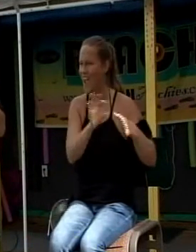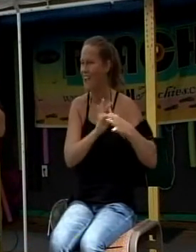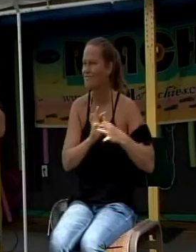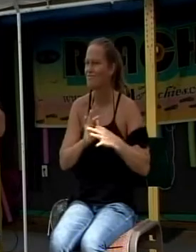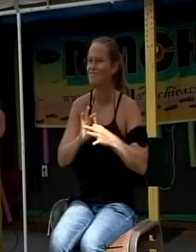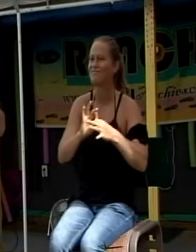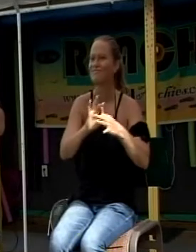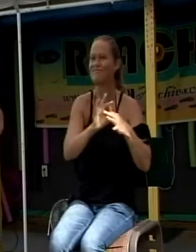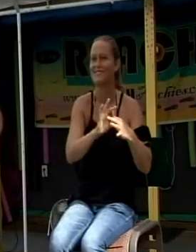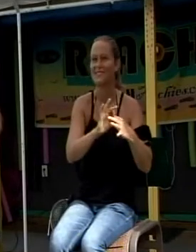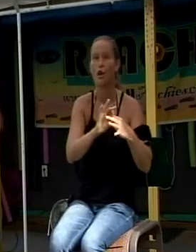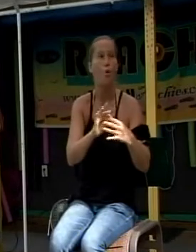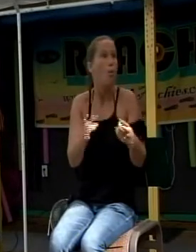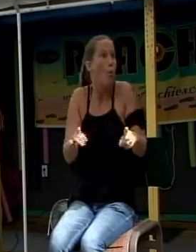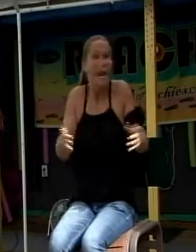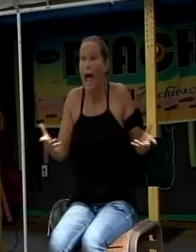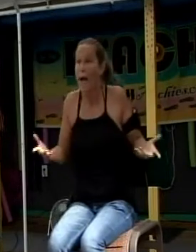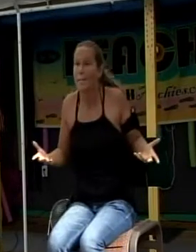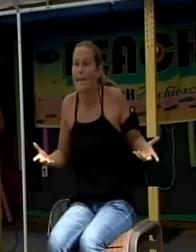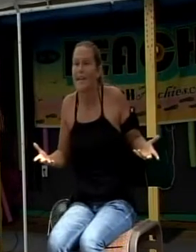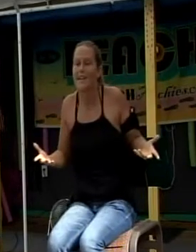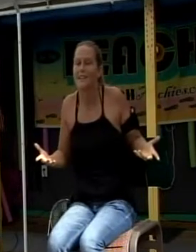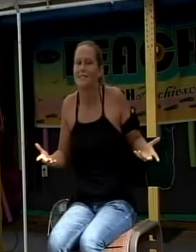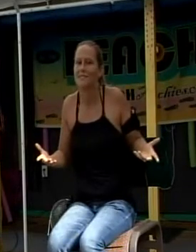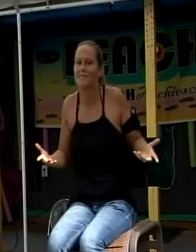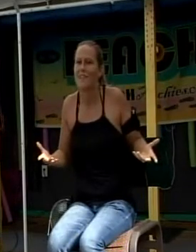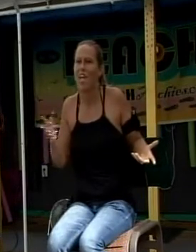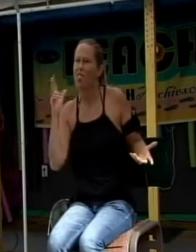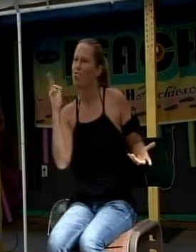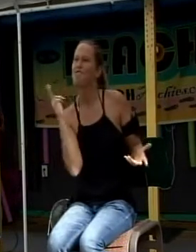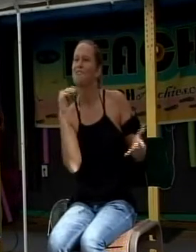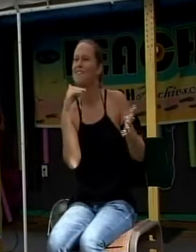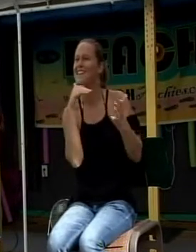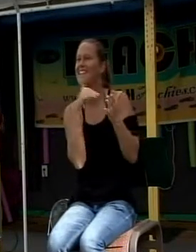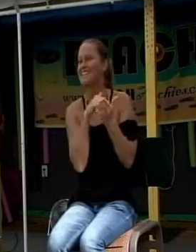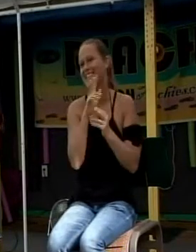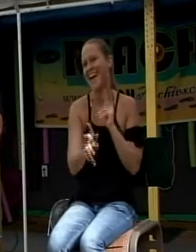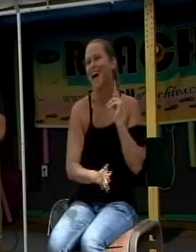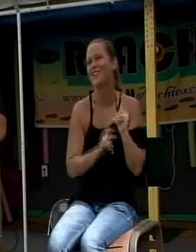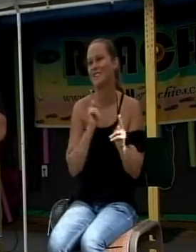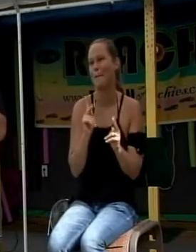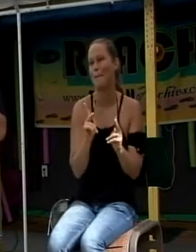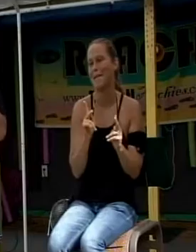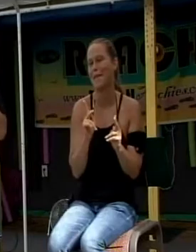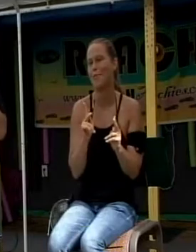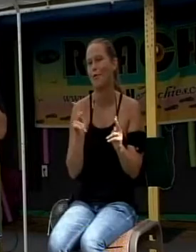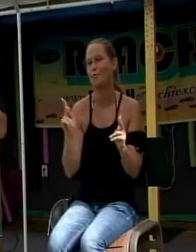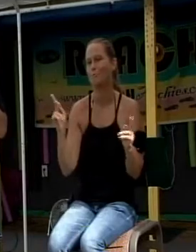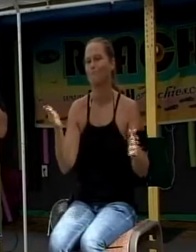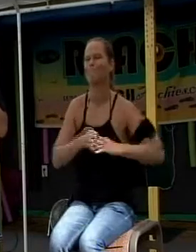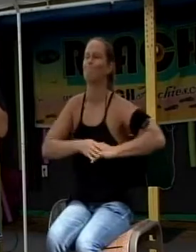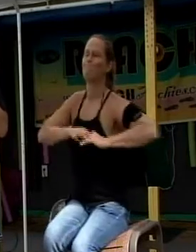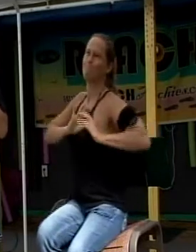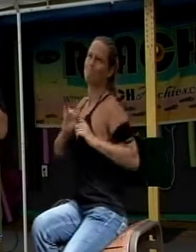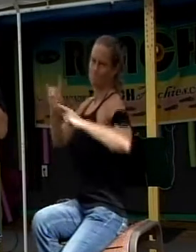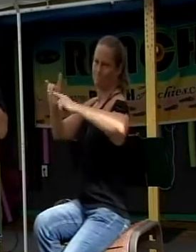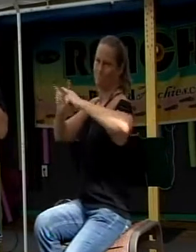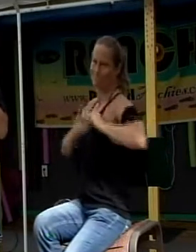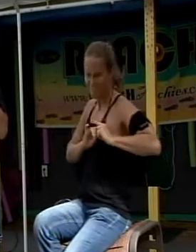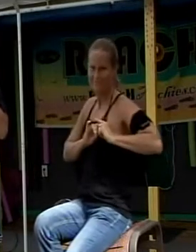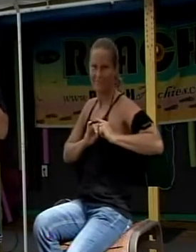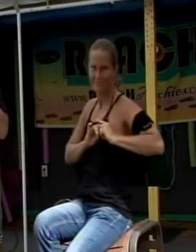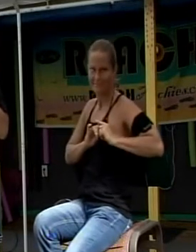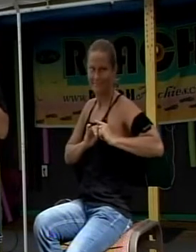that gave their hearts to God because they saw something that was real. They saw something that wasn't the usual. It wasn't the norm.